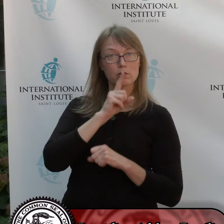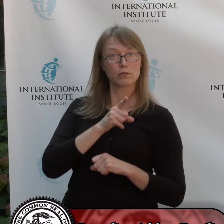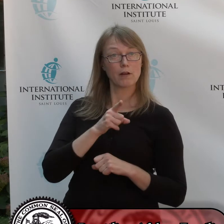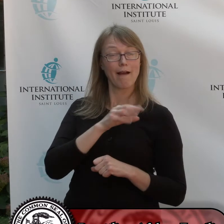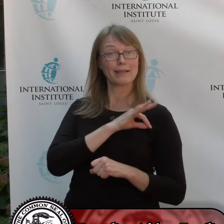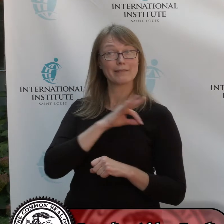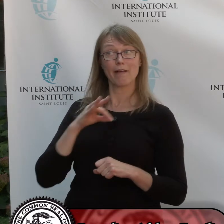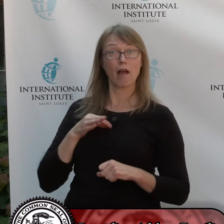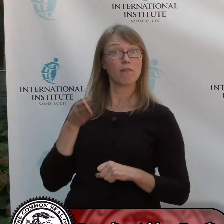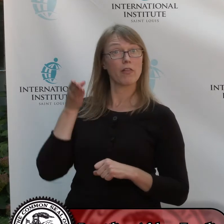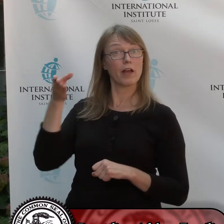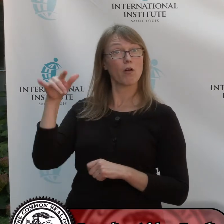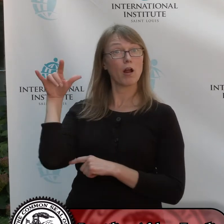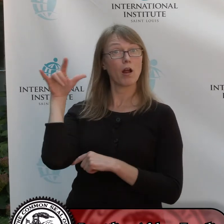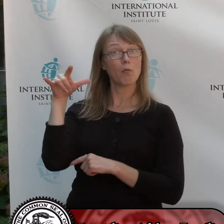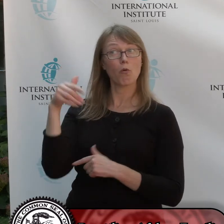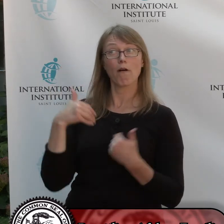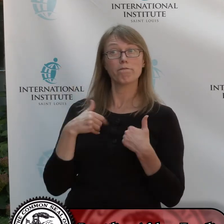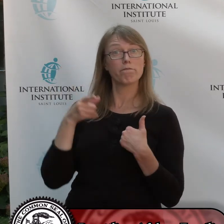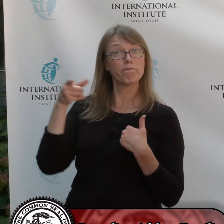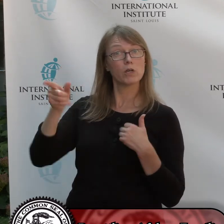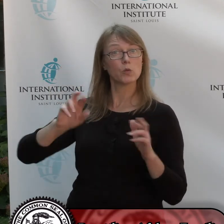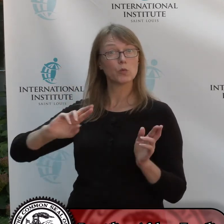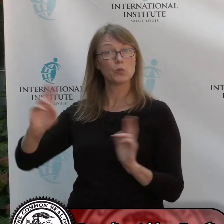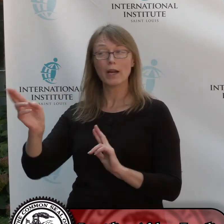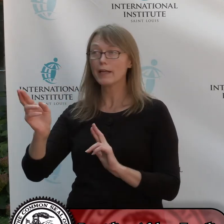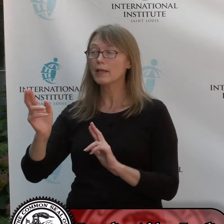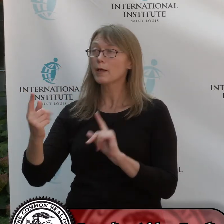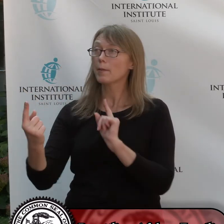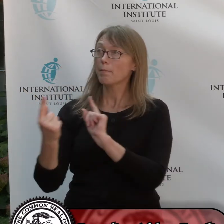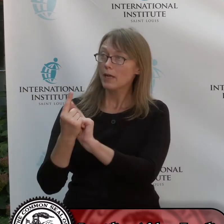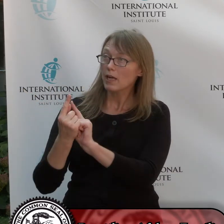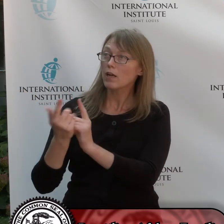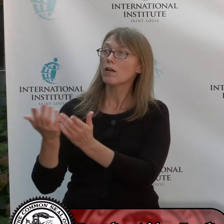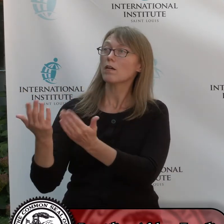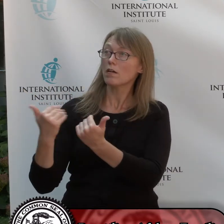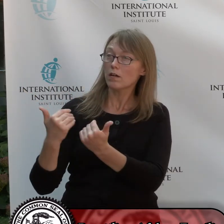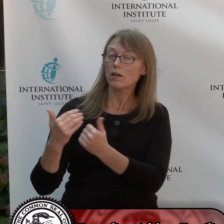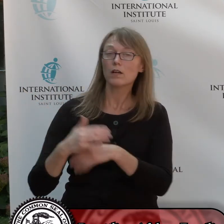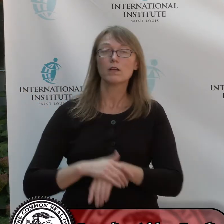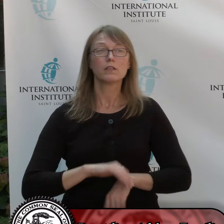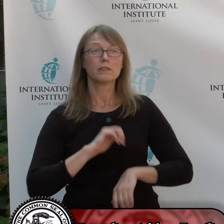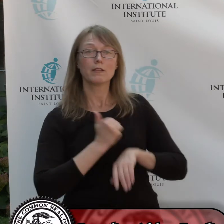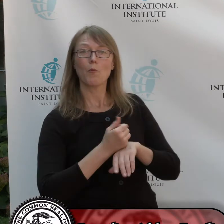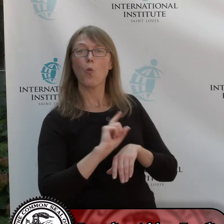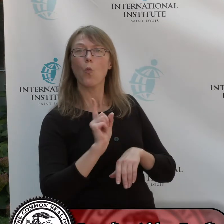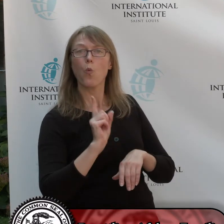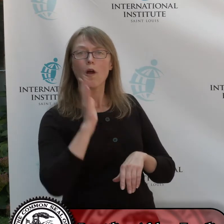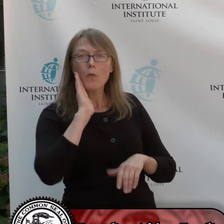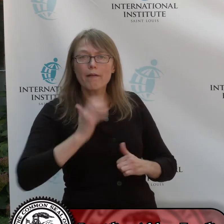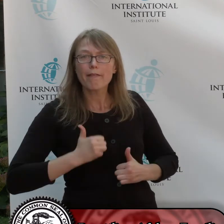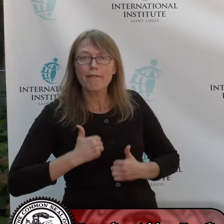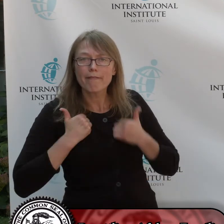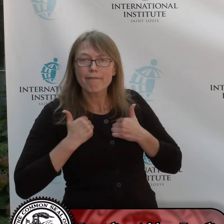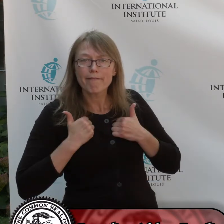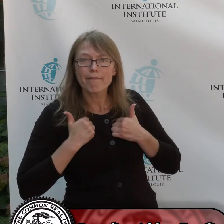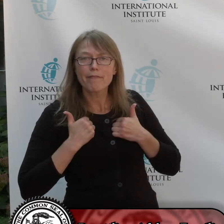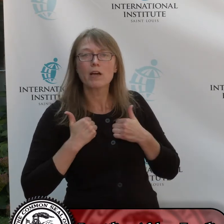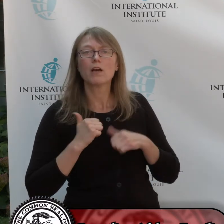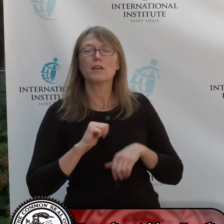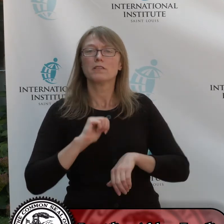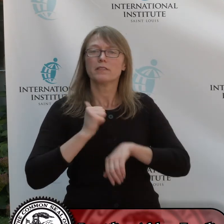up arrivals, setting up the housing, so we have people actually go in, set